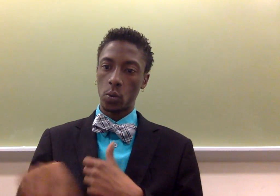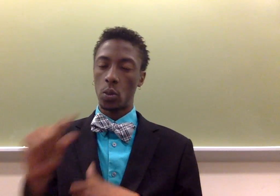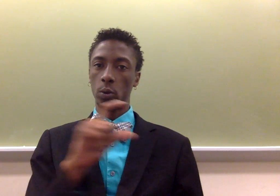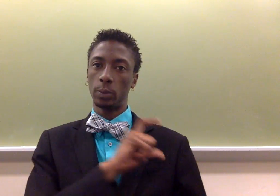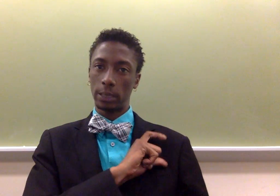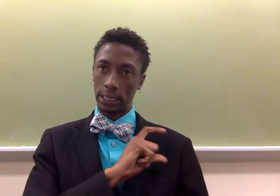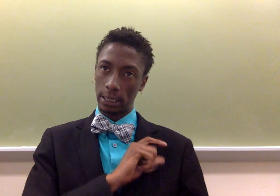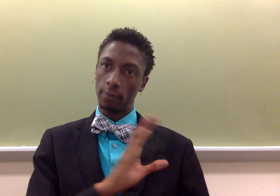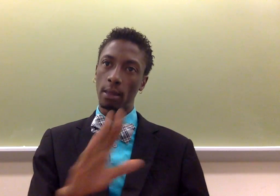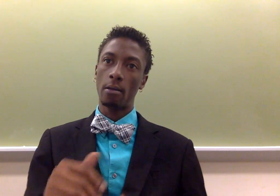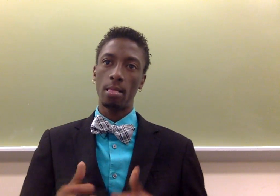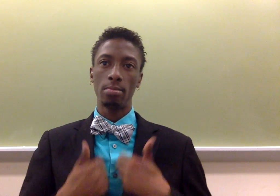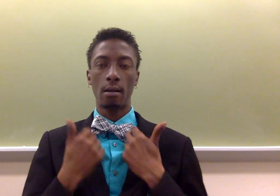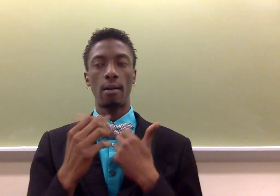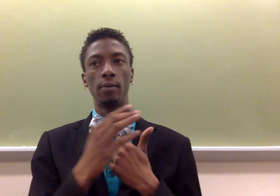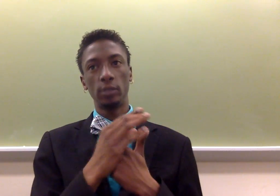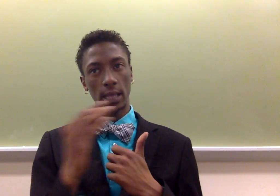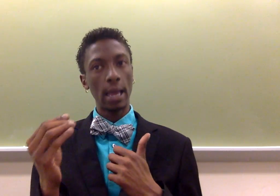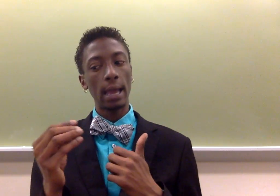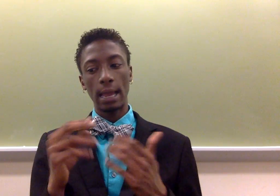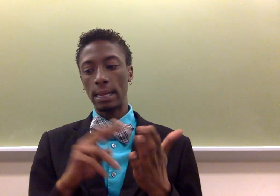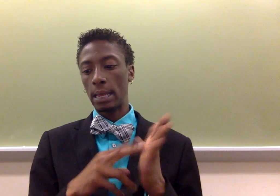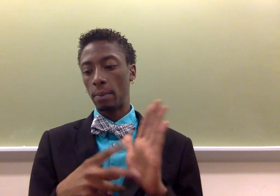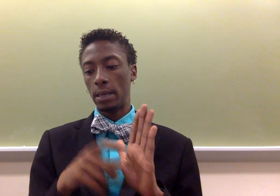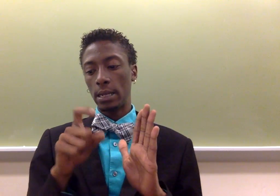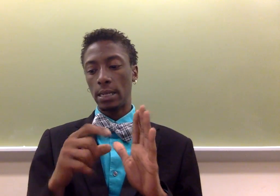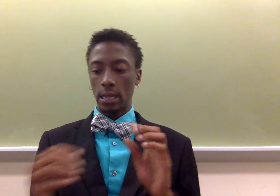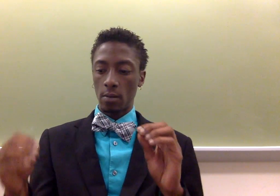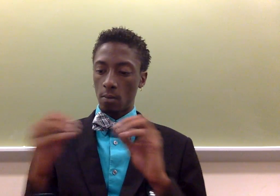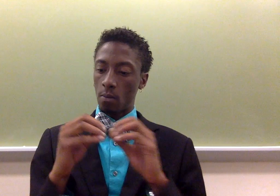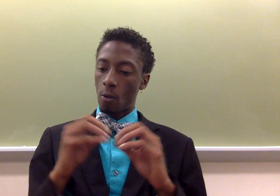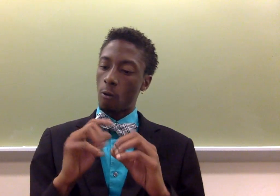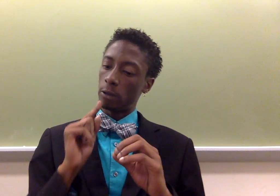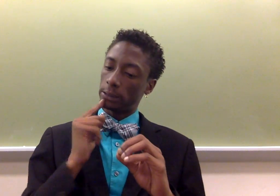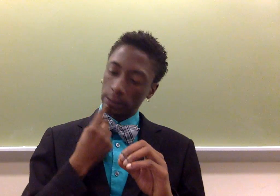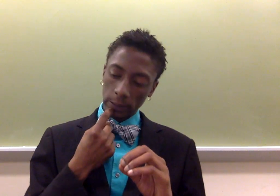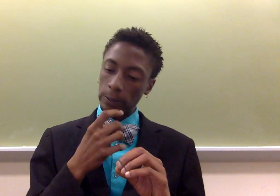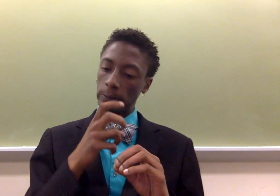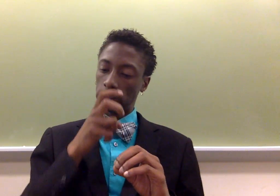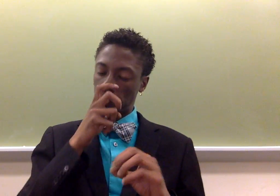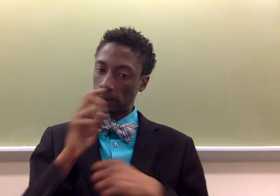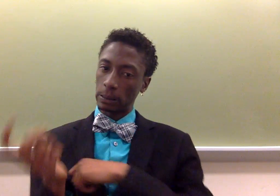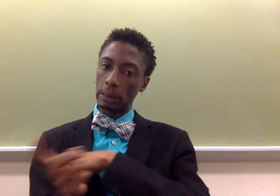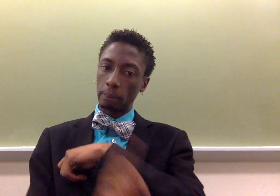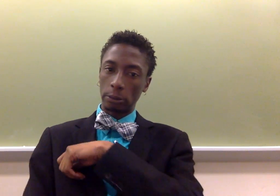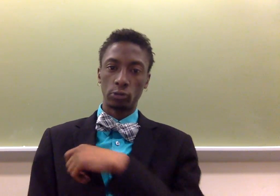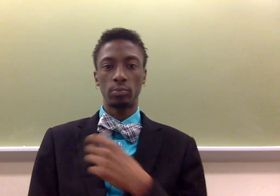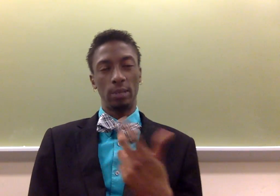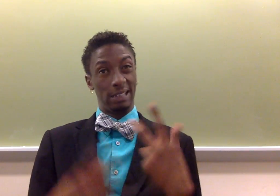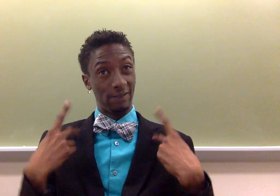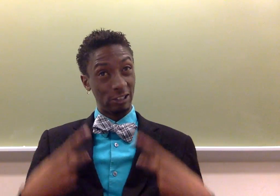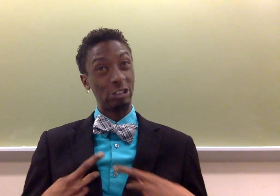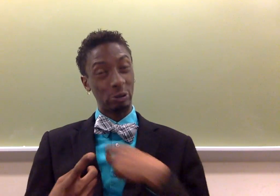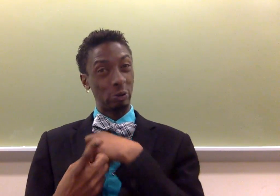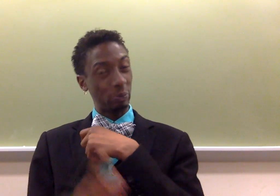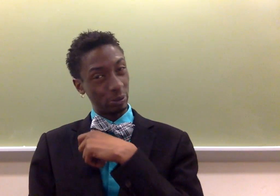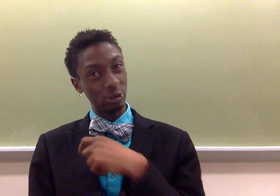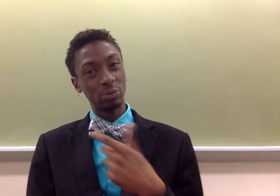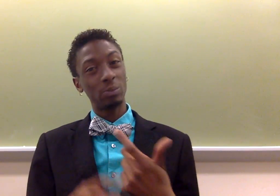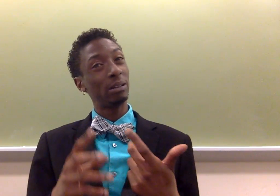in need of harsh disciplinary kind of coercive physical punishment. And we see this in cases that black women have